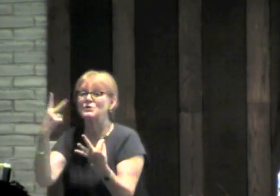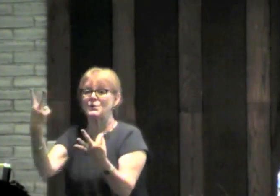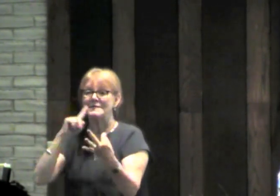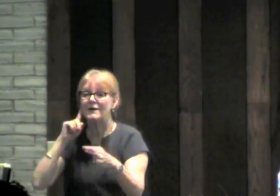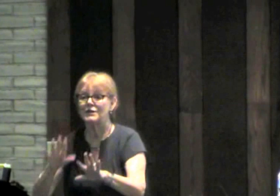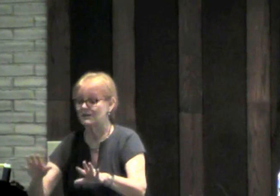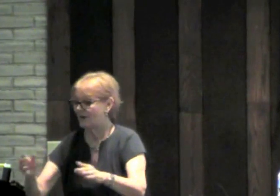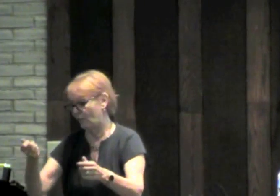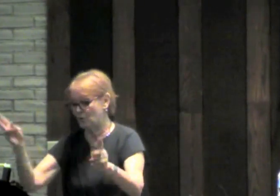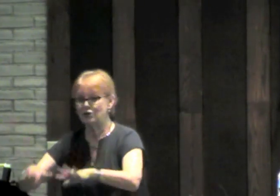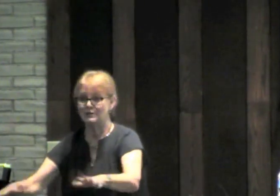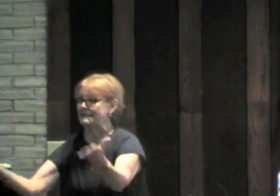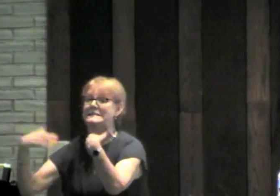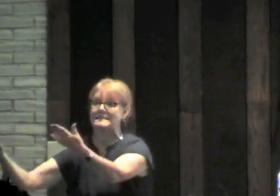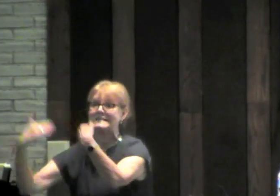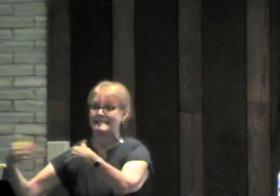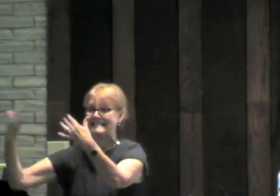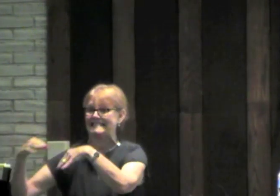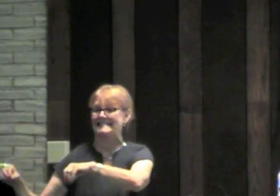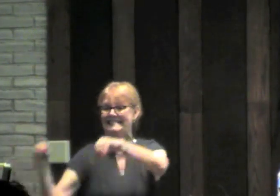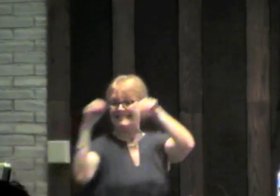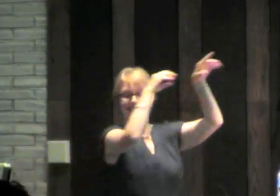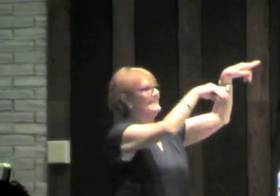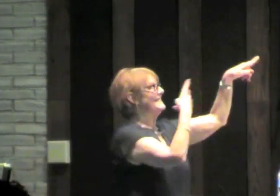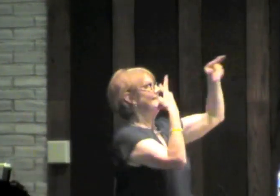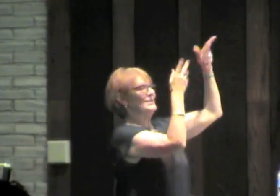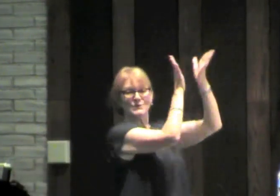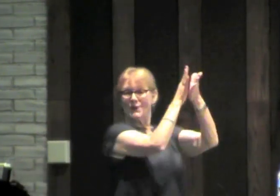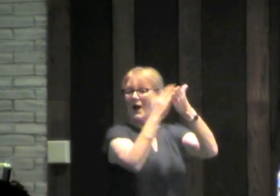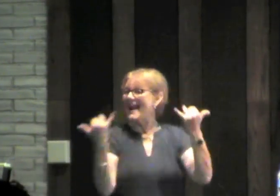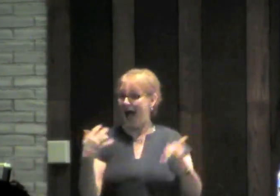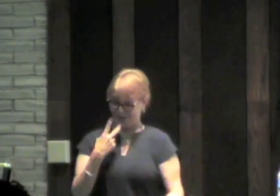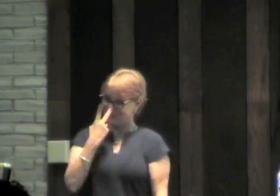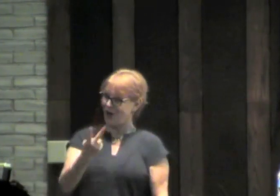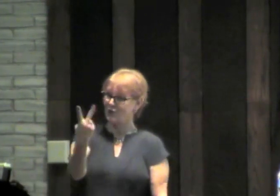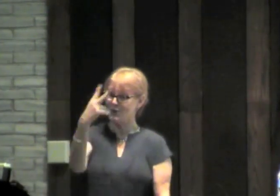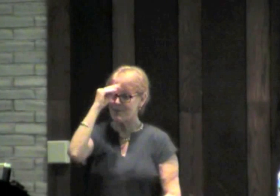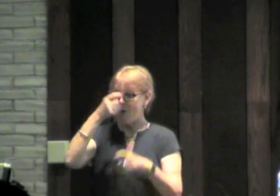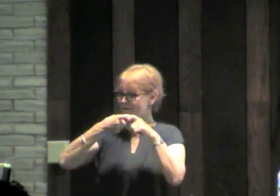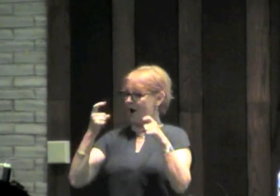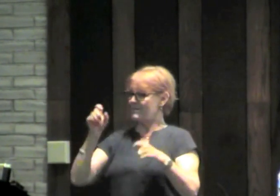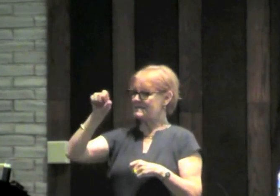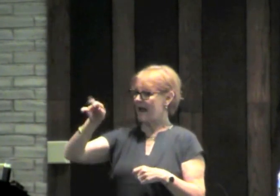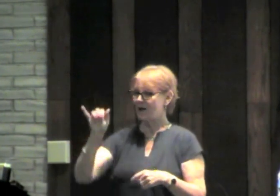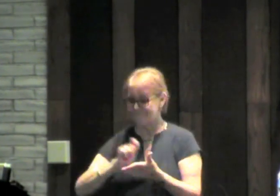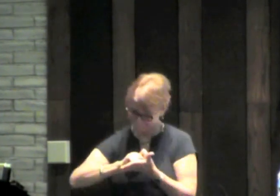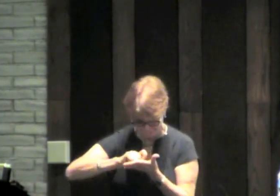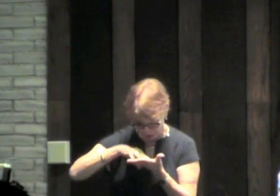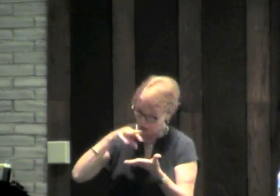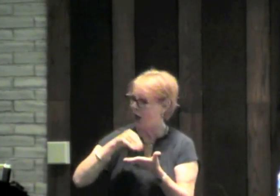course, and he found some deaf families with deaf children and brought them to the school. So I saw 2 of those boys